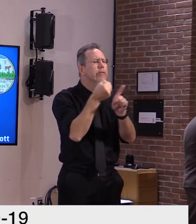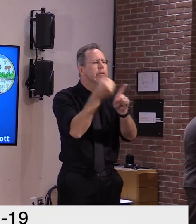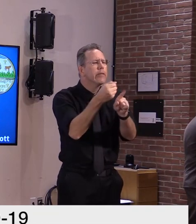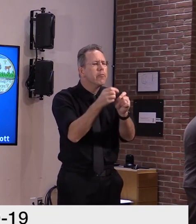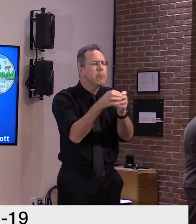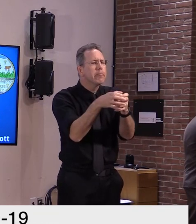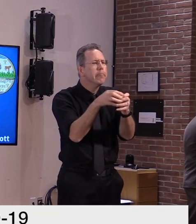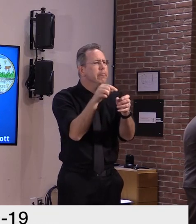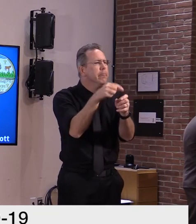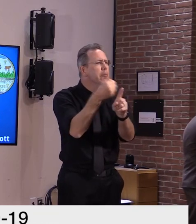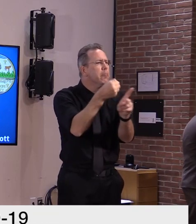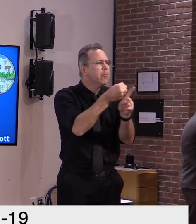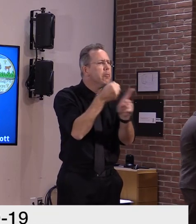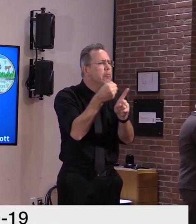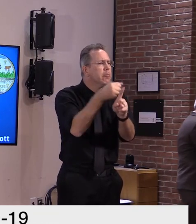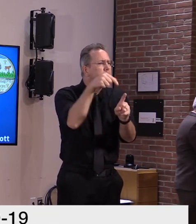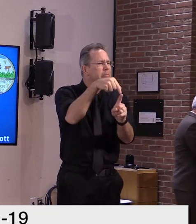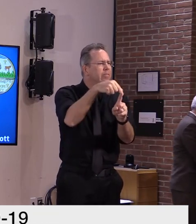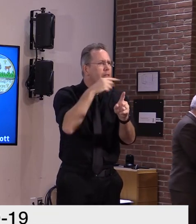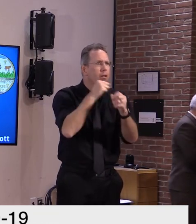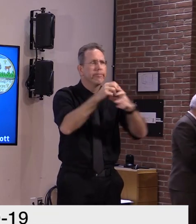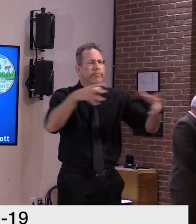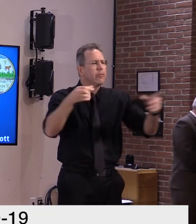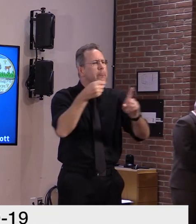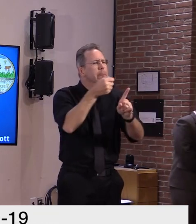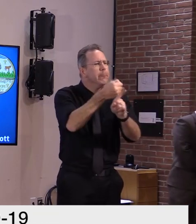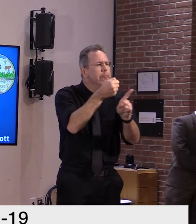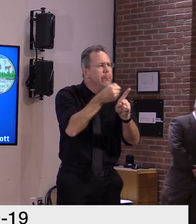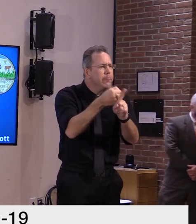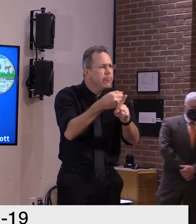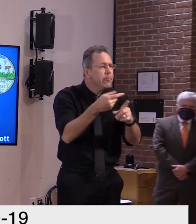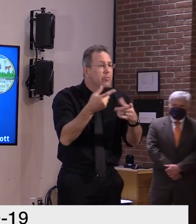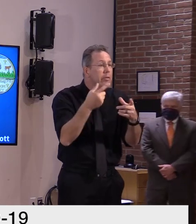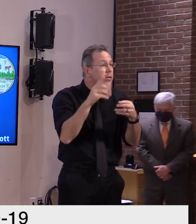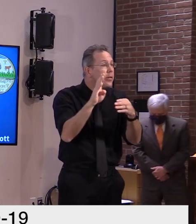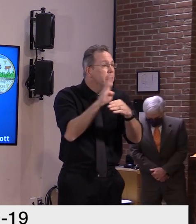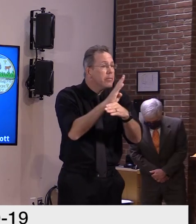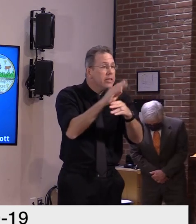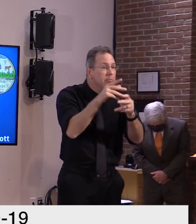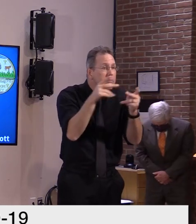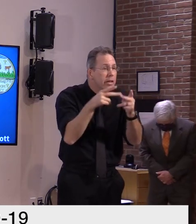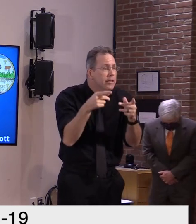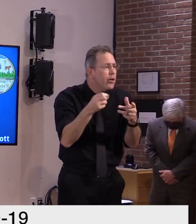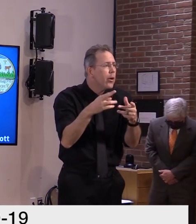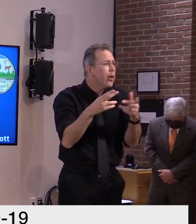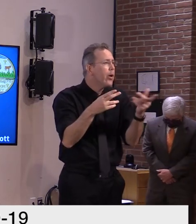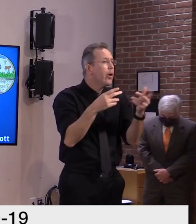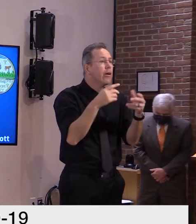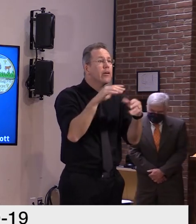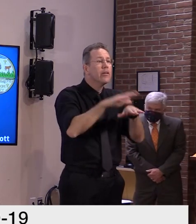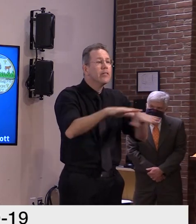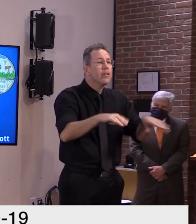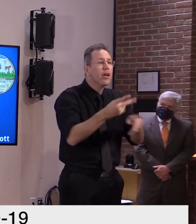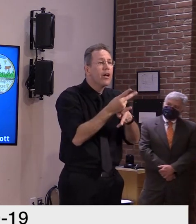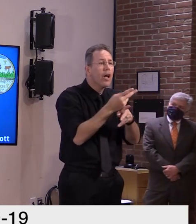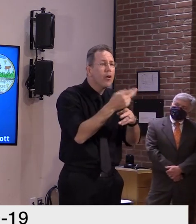be occurring at a work site, at a daycare, at a healthcare facility, here